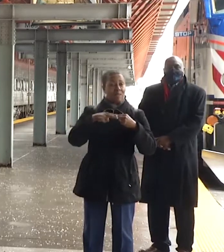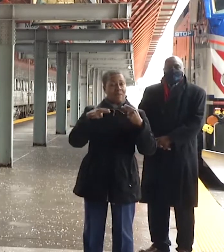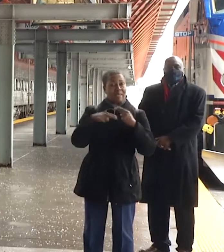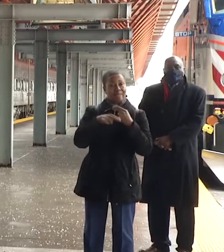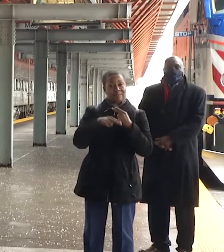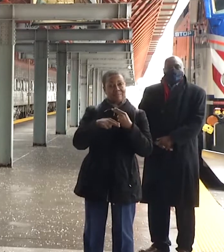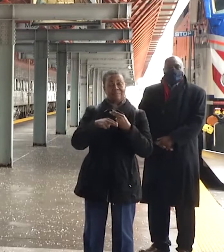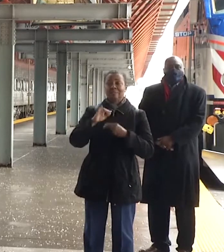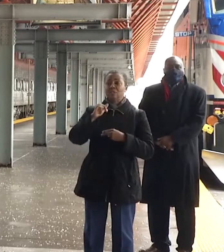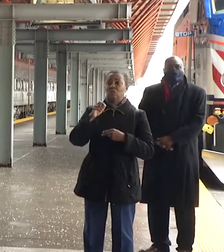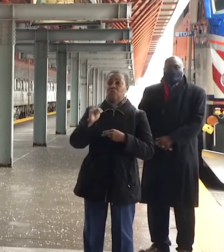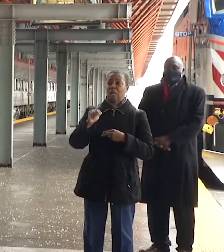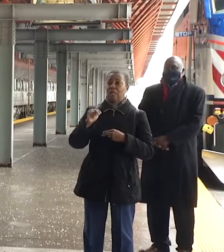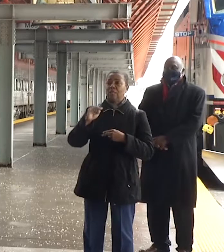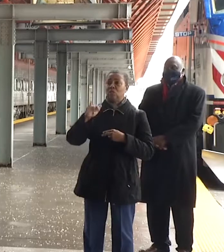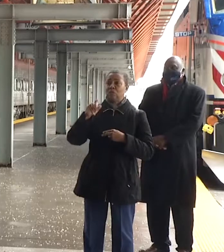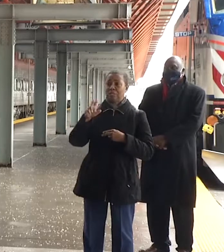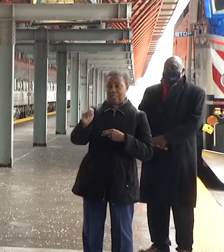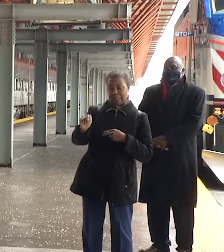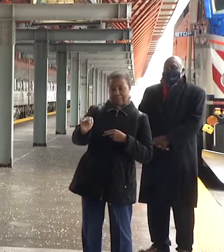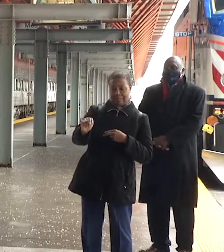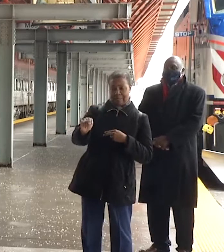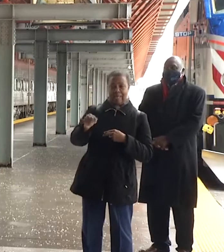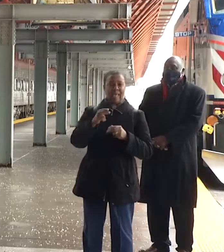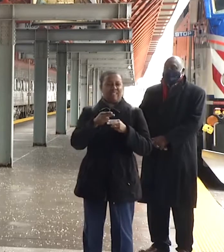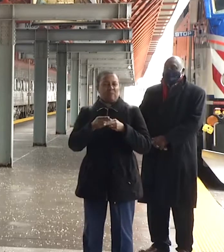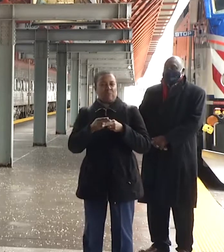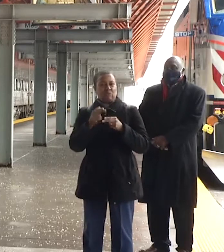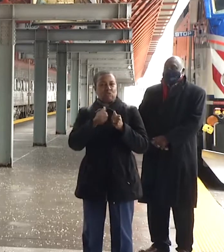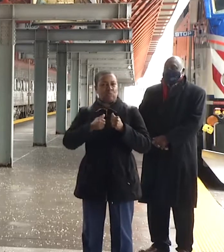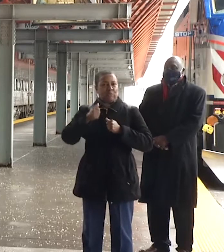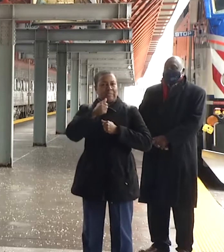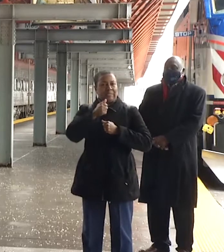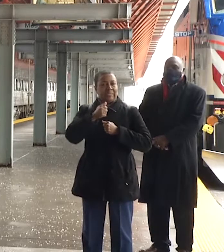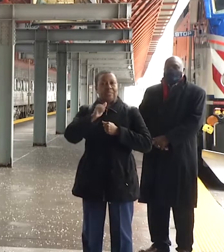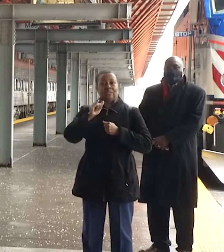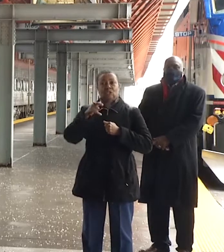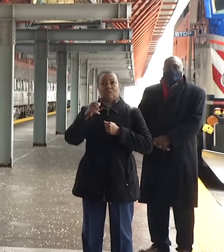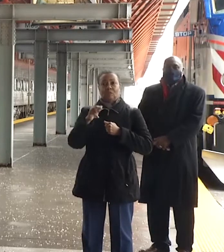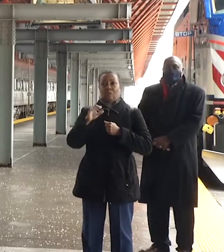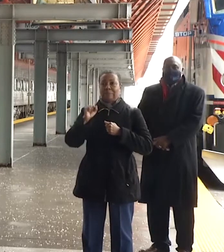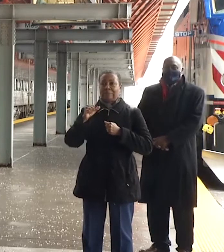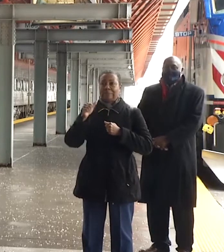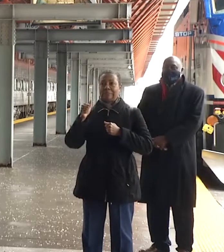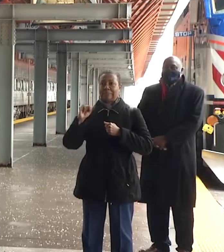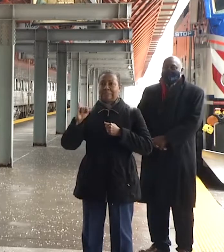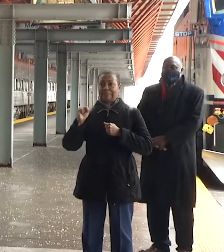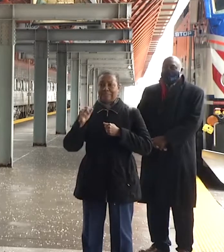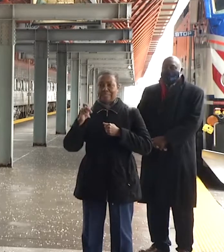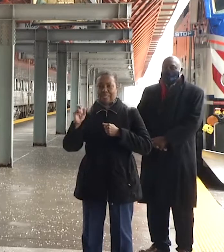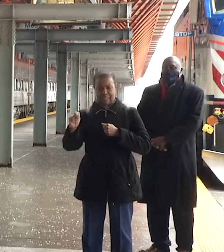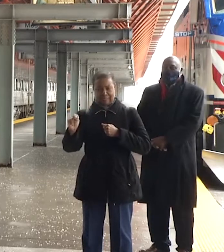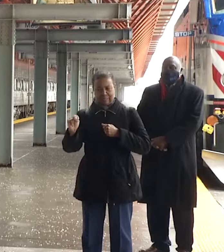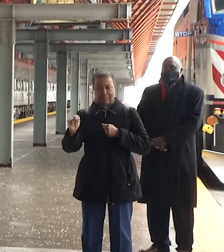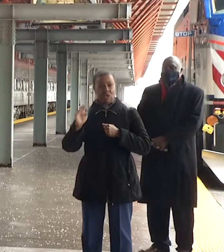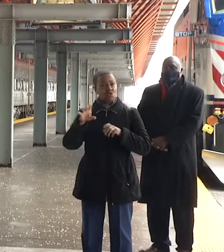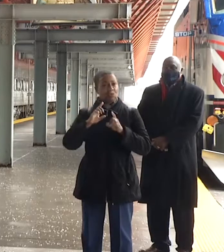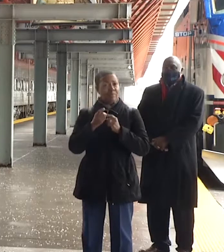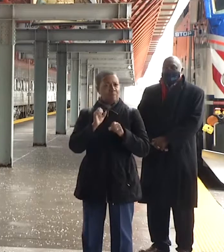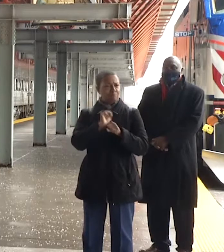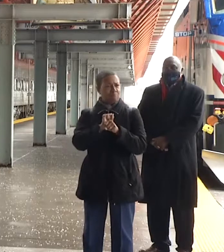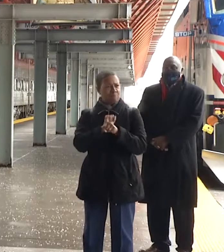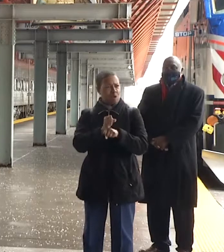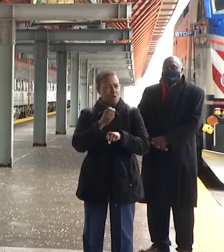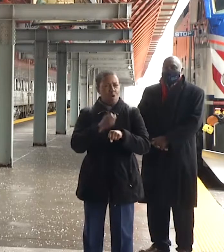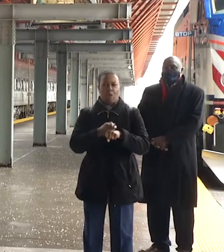County, John Yonan, and the acting superintendent, Jennifer Sis Killen. Your department has worked timelessly